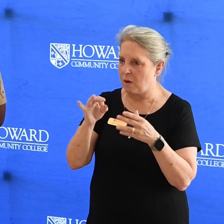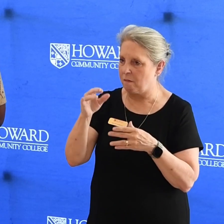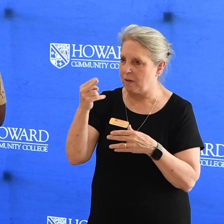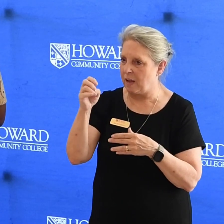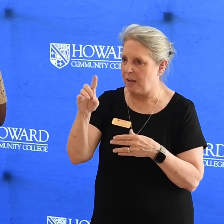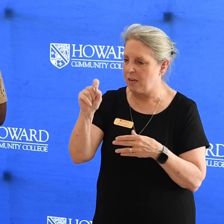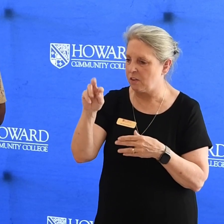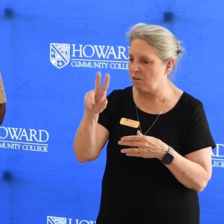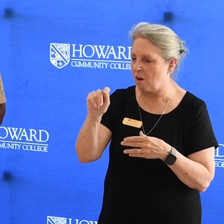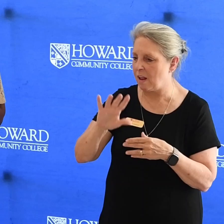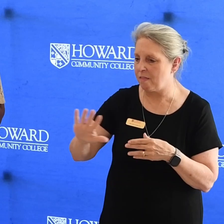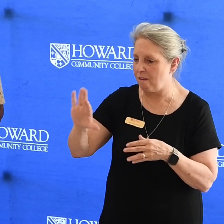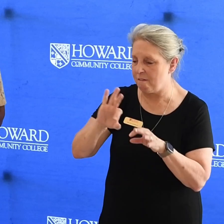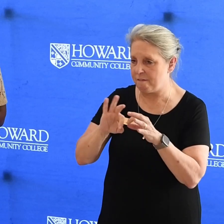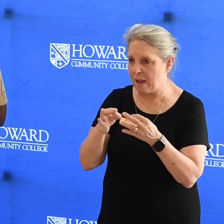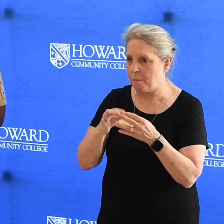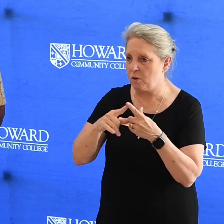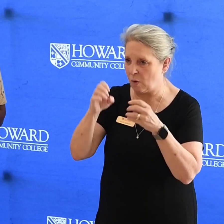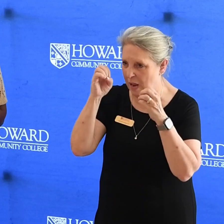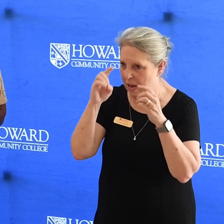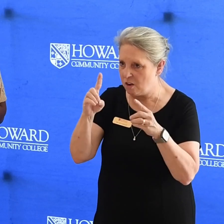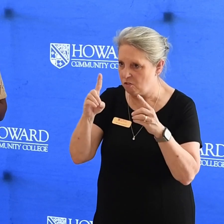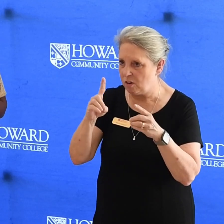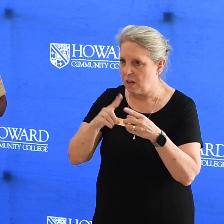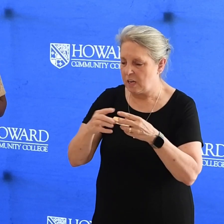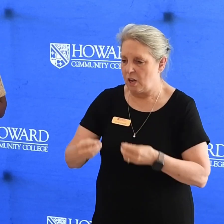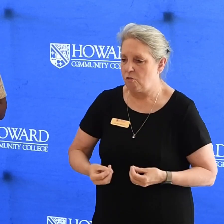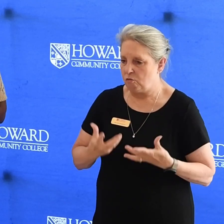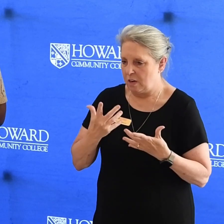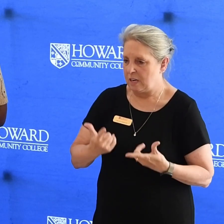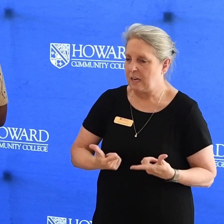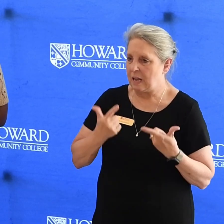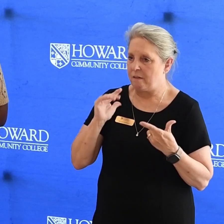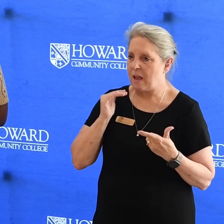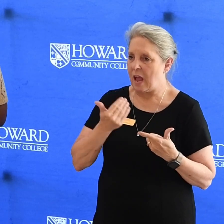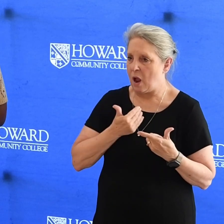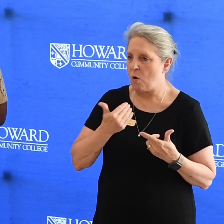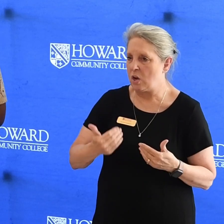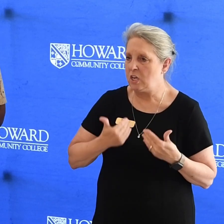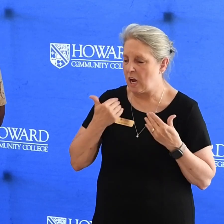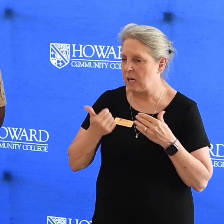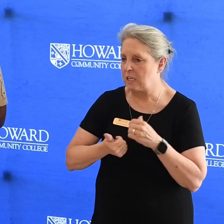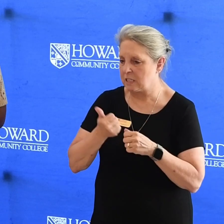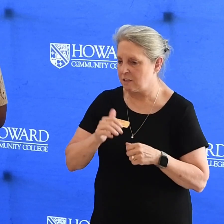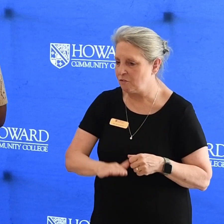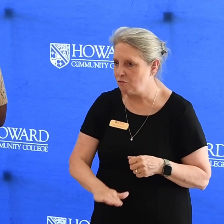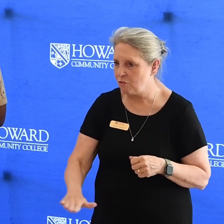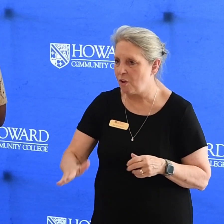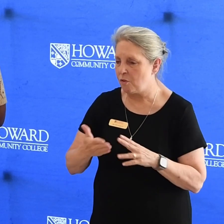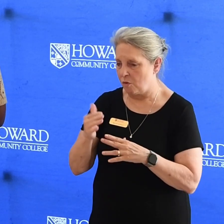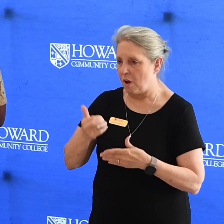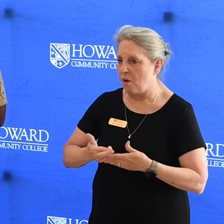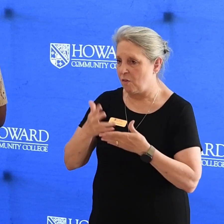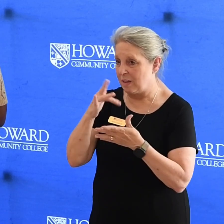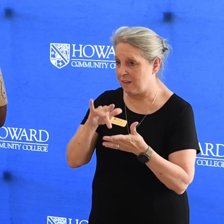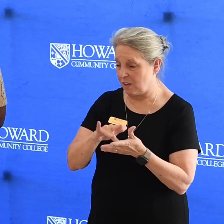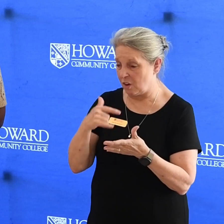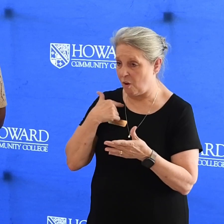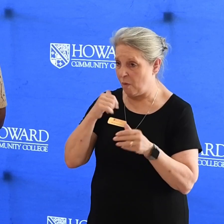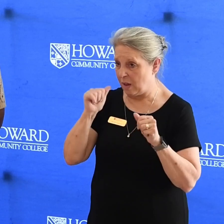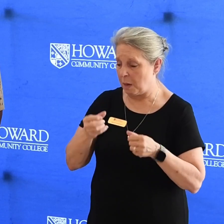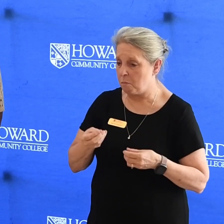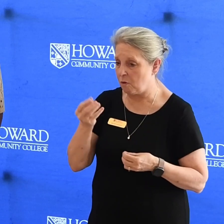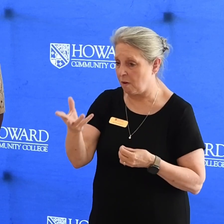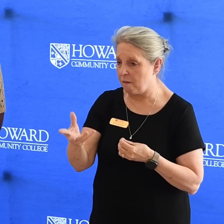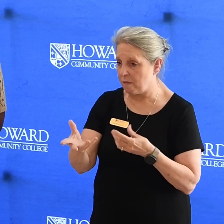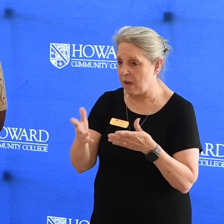Start families in order to educate and enrich the lives of our very youngest. Through our Resource Center, we've been able to